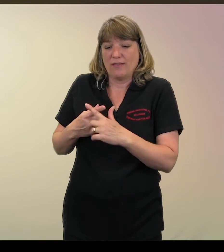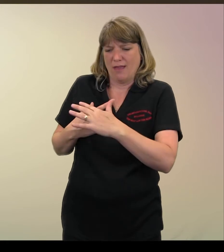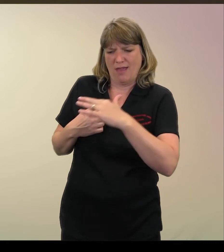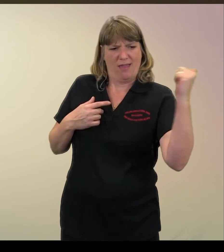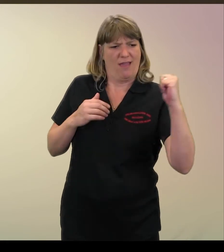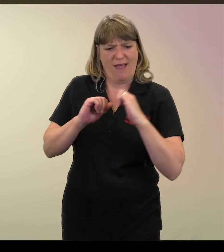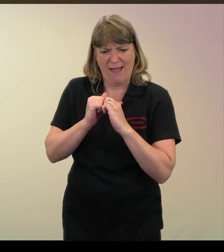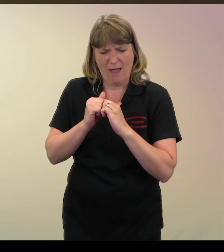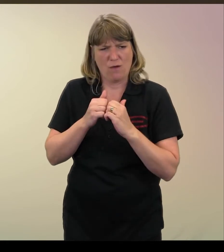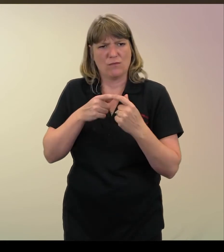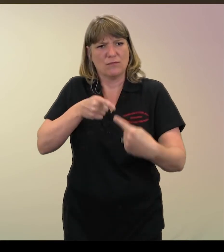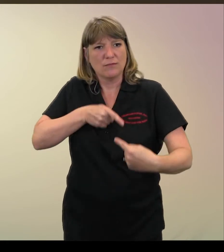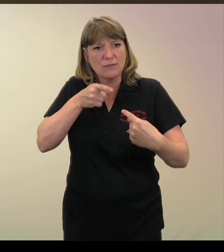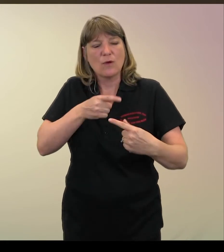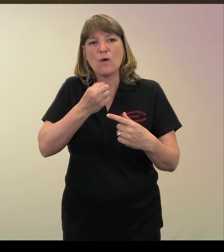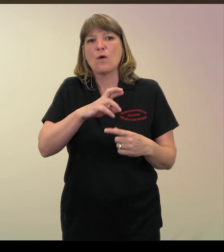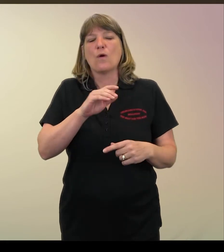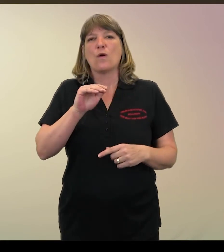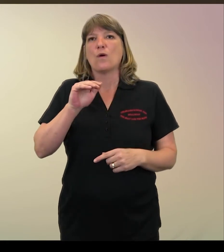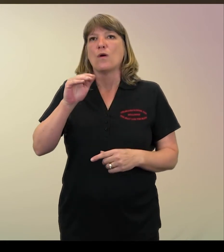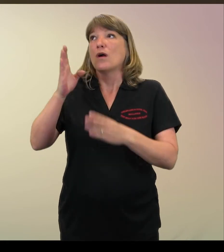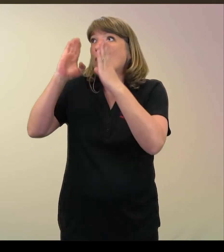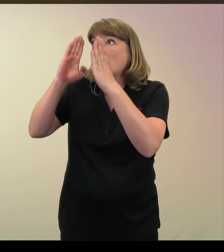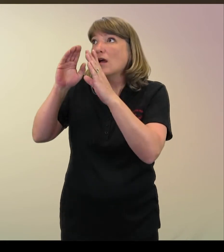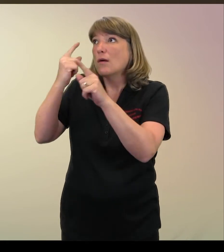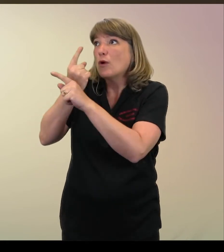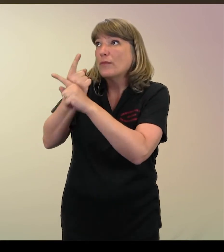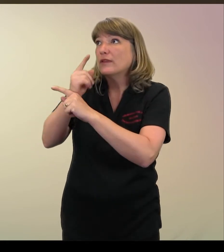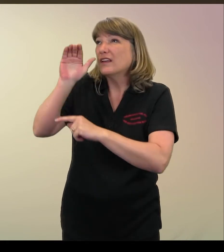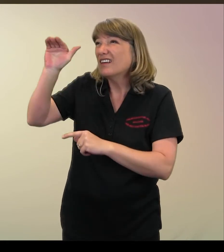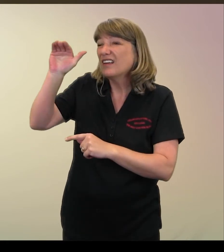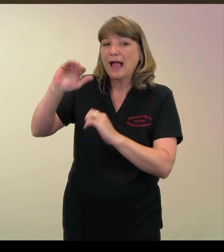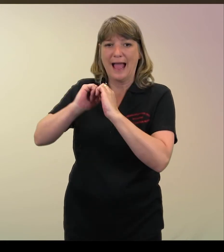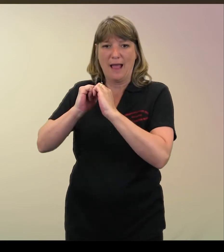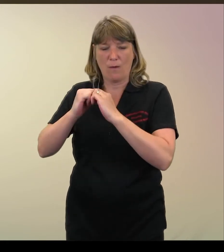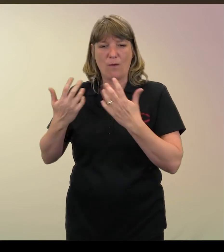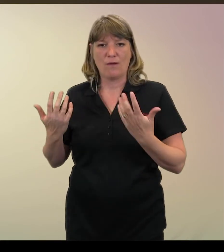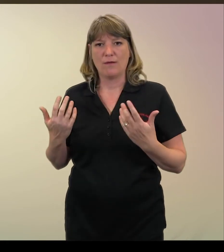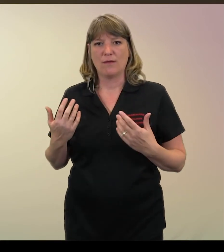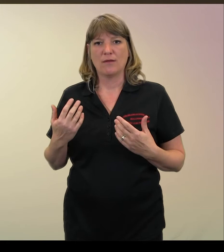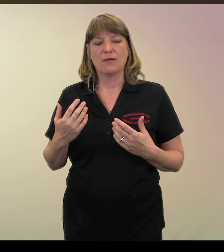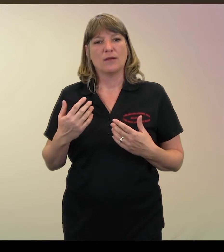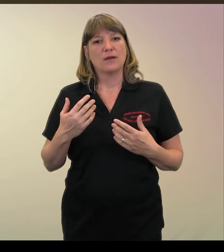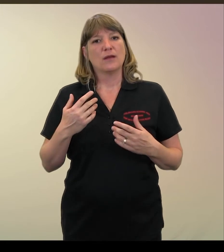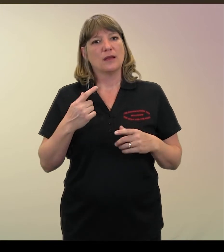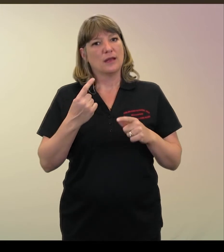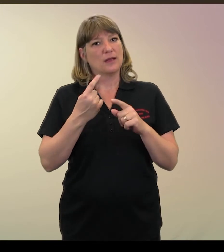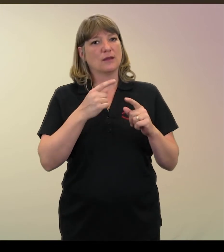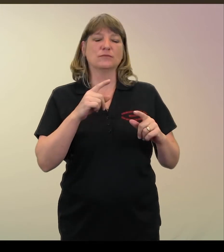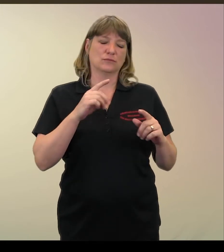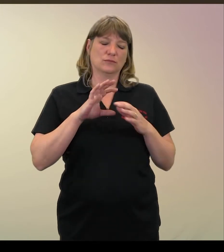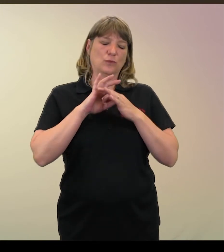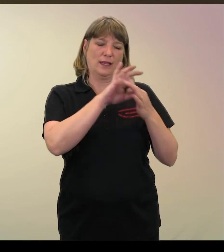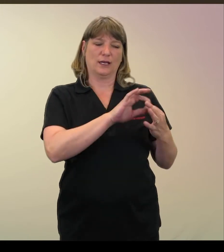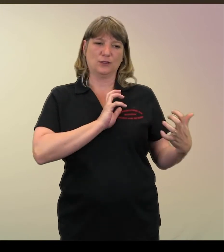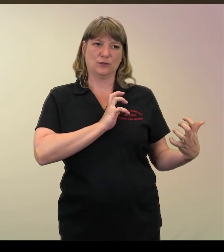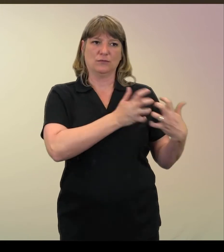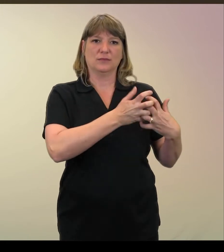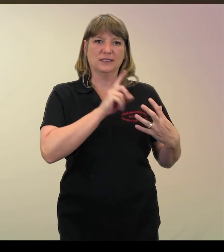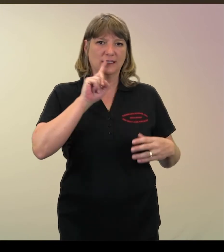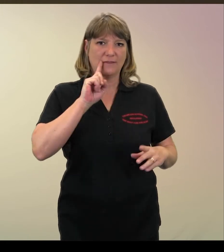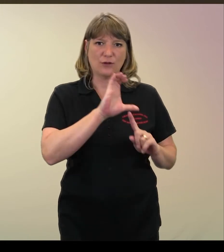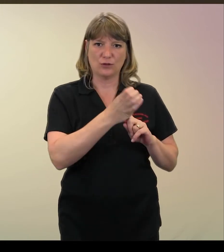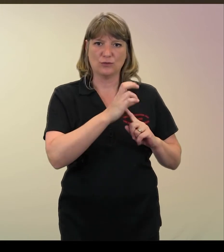conversation with other people who are signing, or how to appropriately get someone's attention in ways that are consistent with